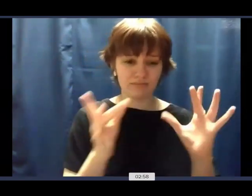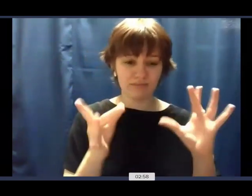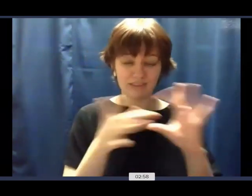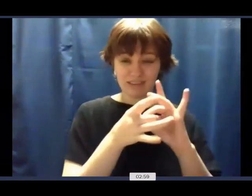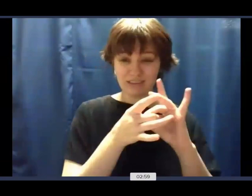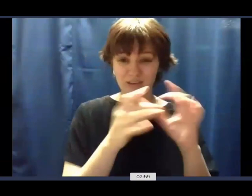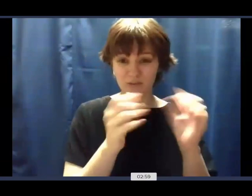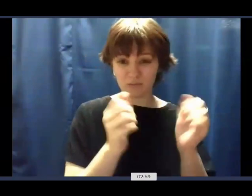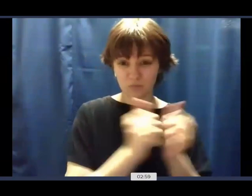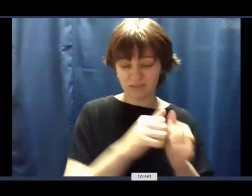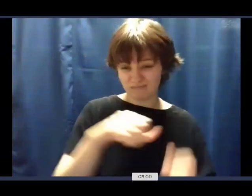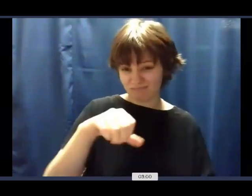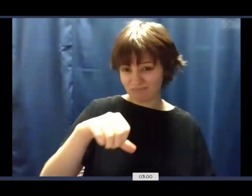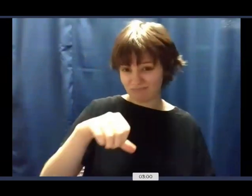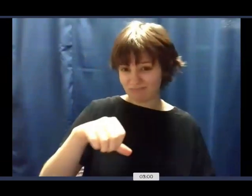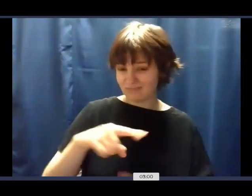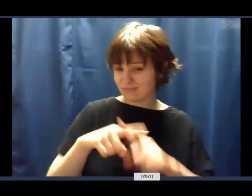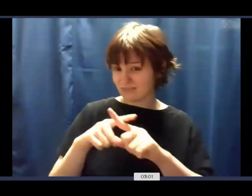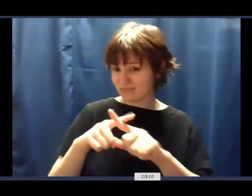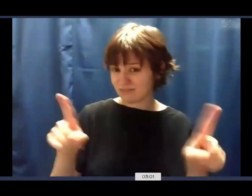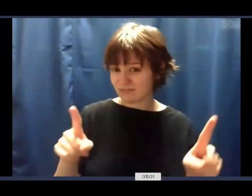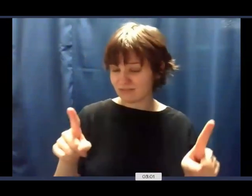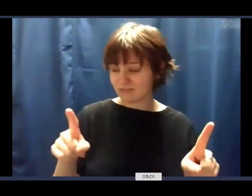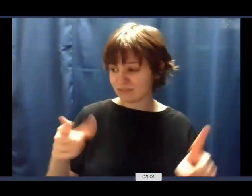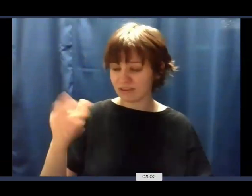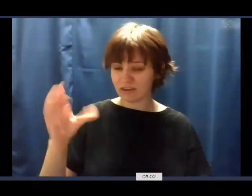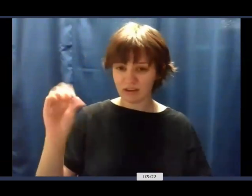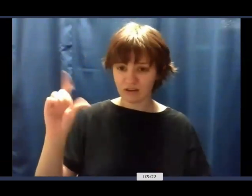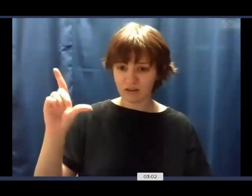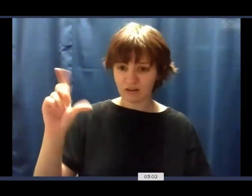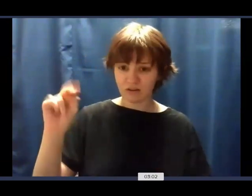they're kind of lost. They can't survive on their own,